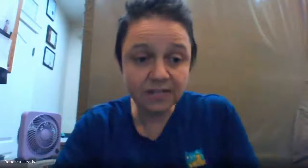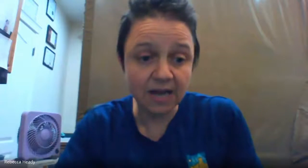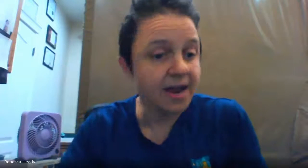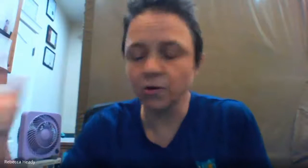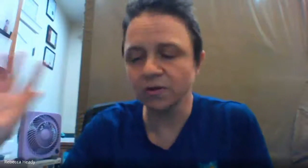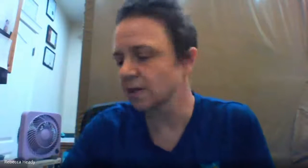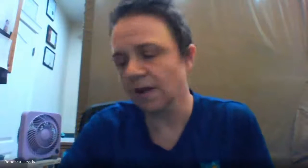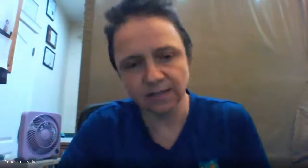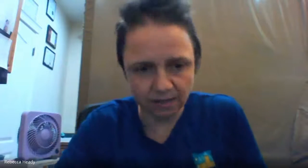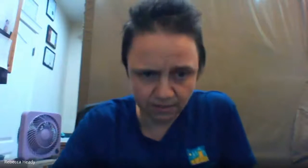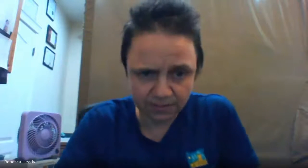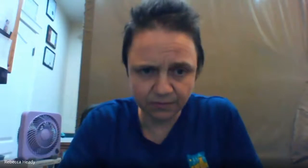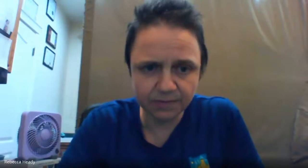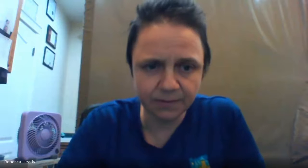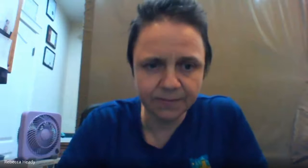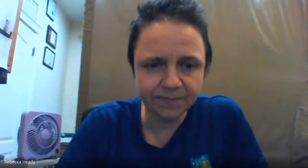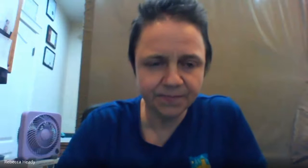sign or you can not sign. It's up to you. So.